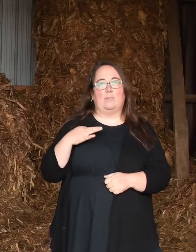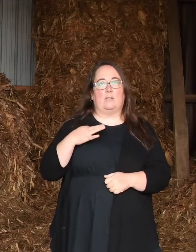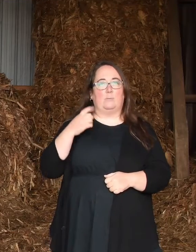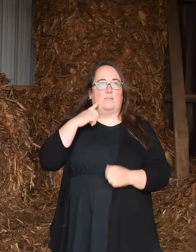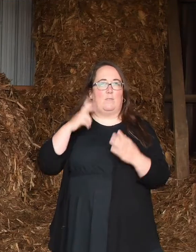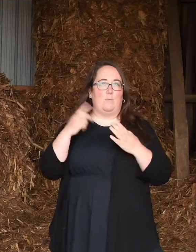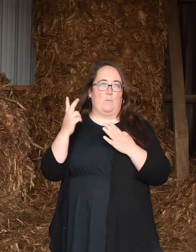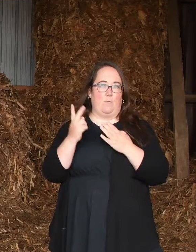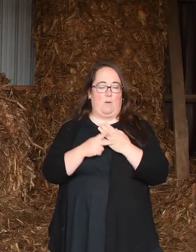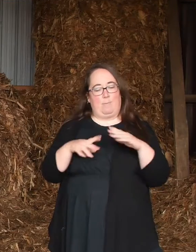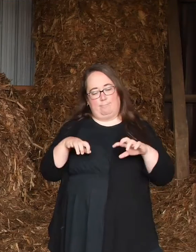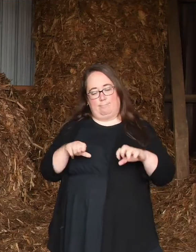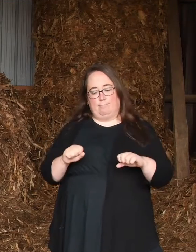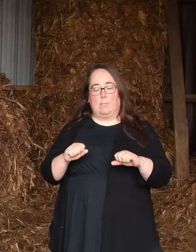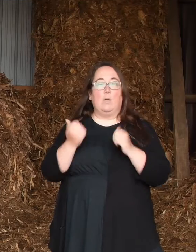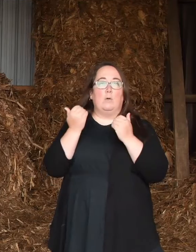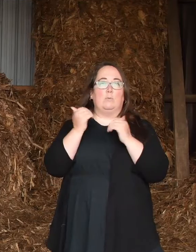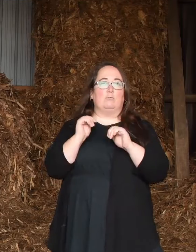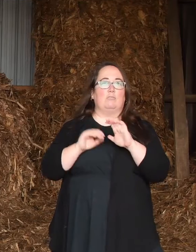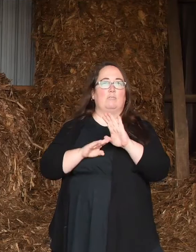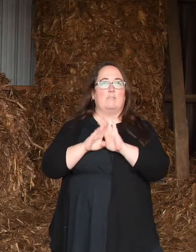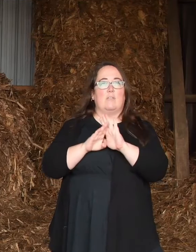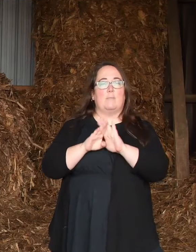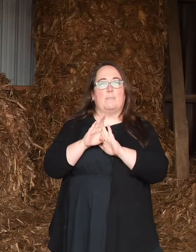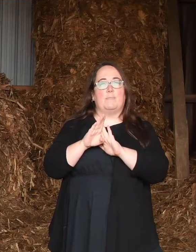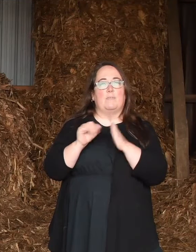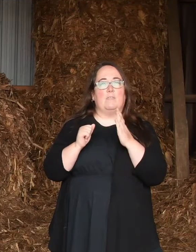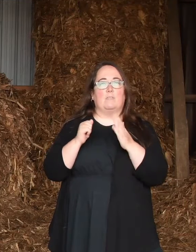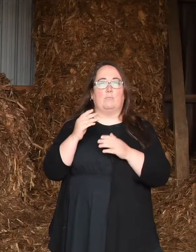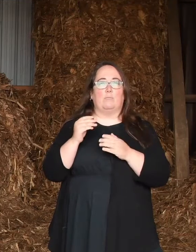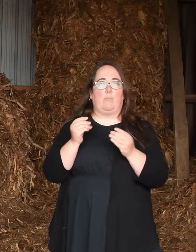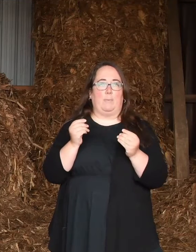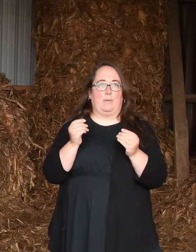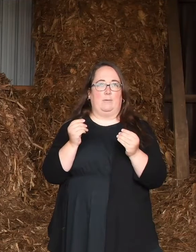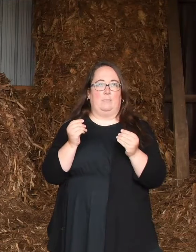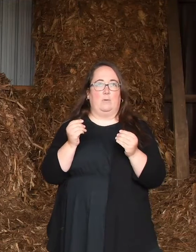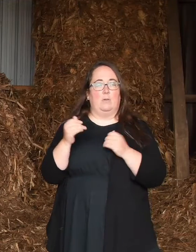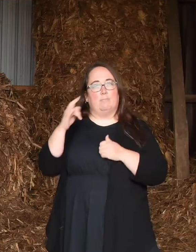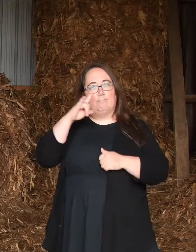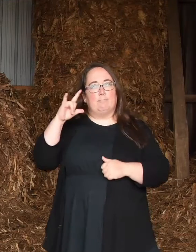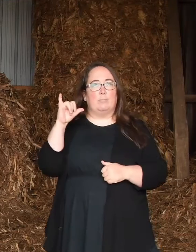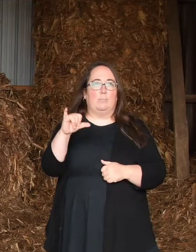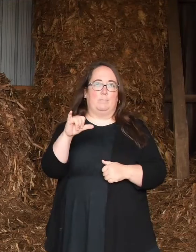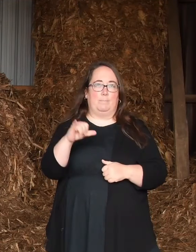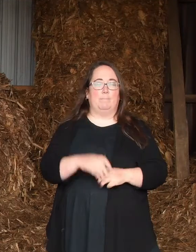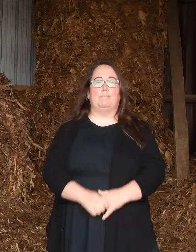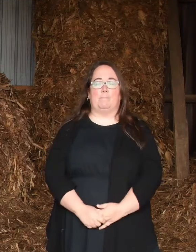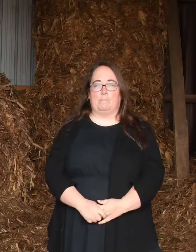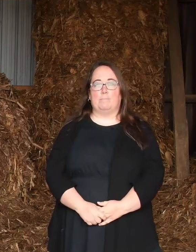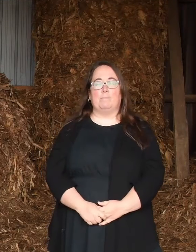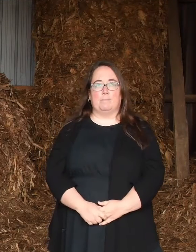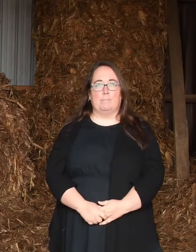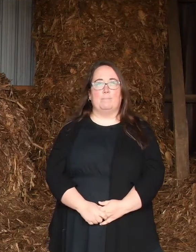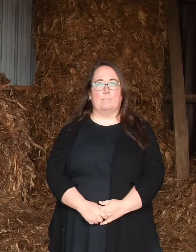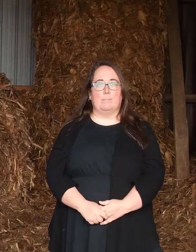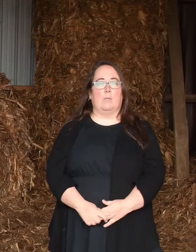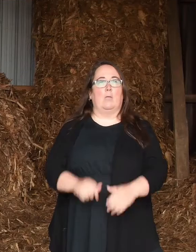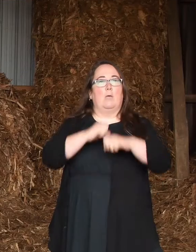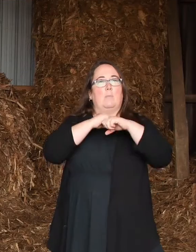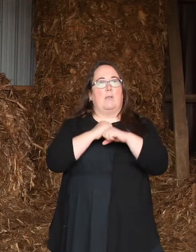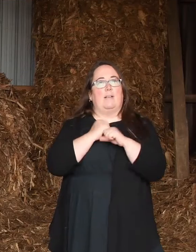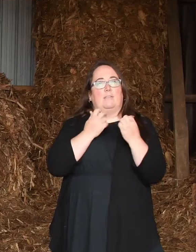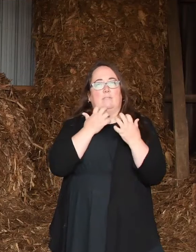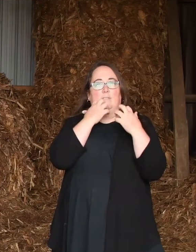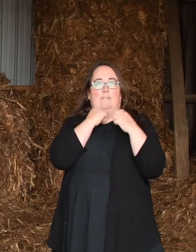for the program, restricting the development of this property in perpetuity and protecting this